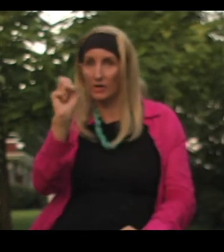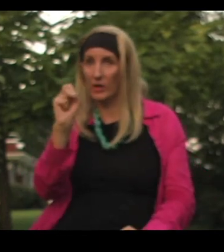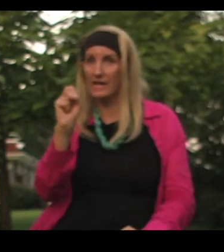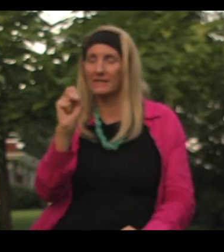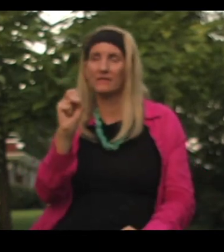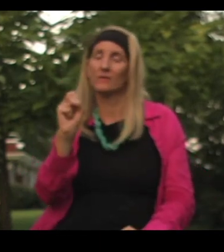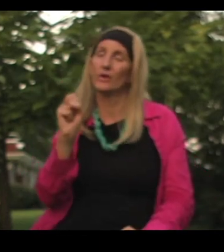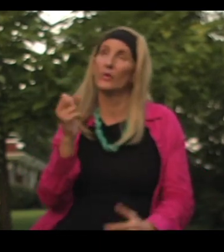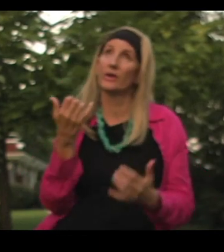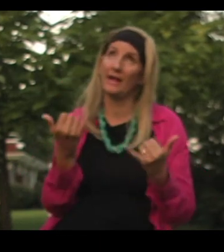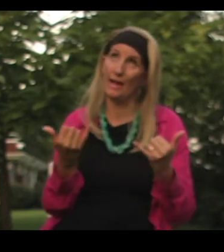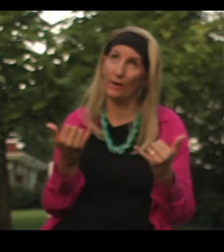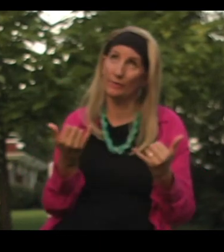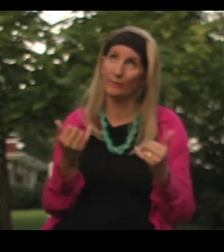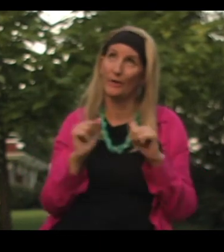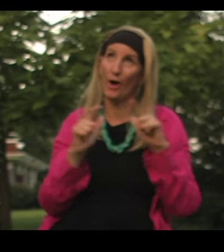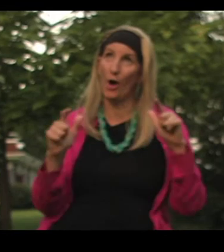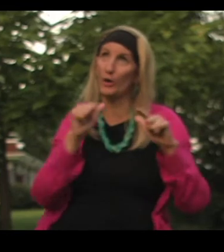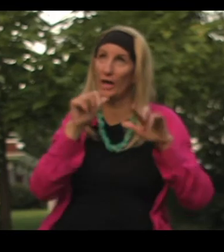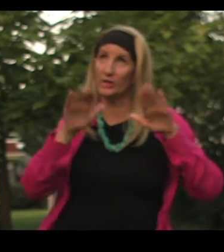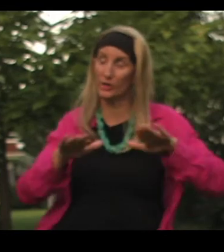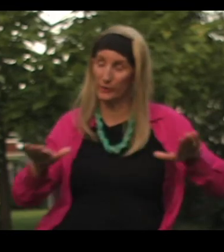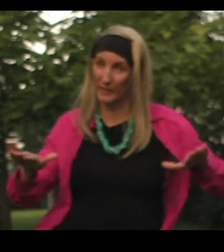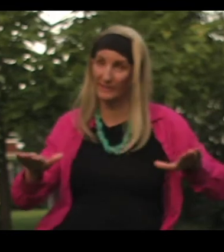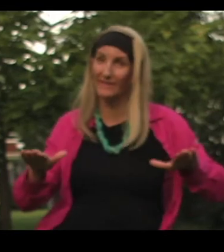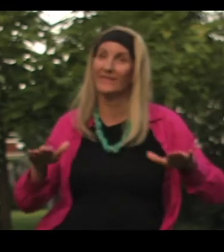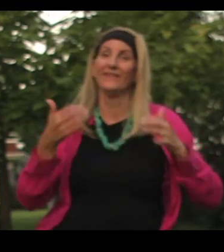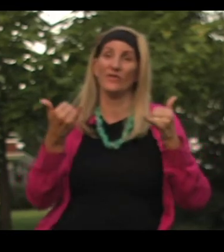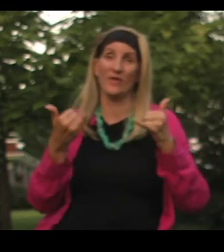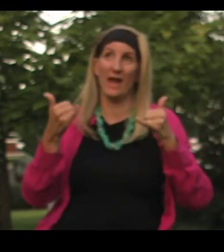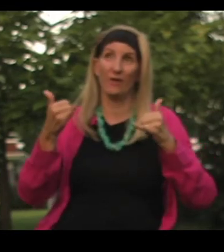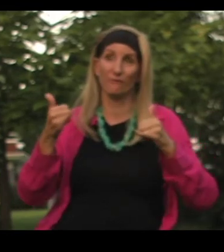Andres, who are now all not children, they're now